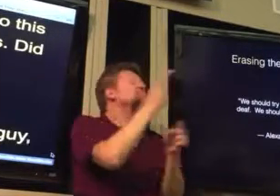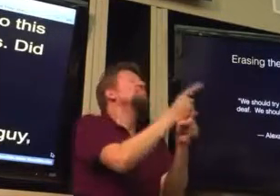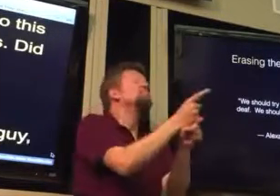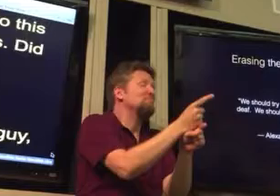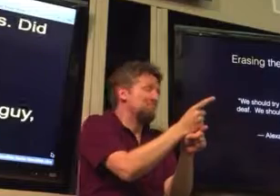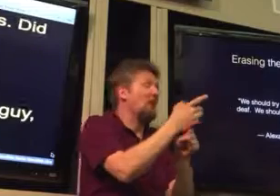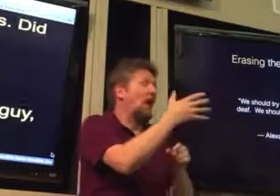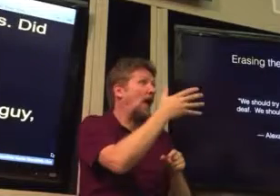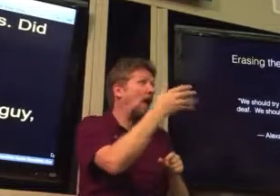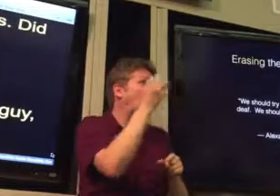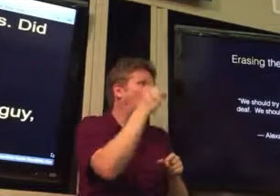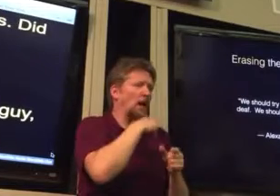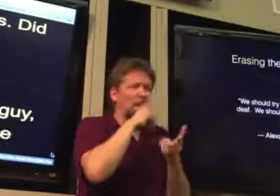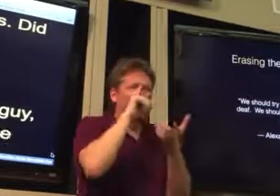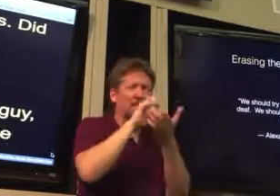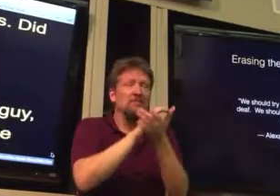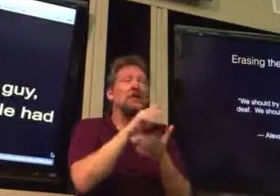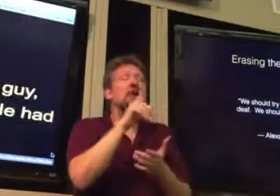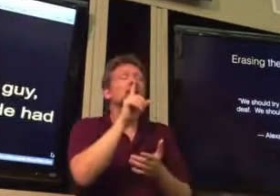and loved her.